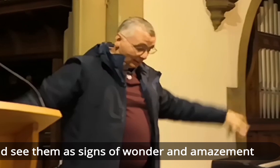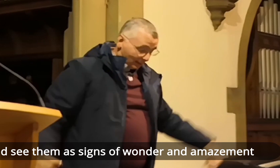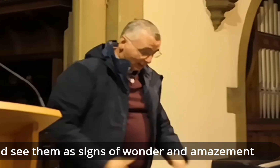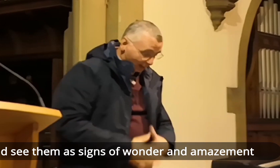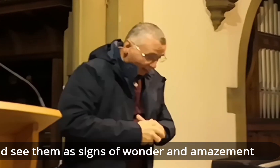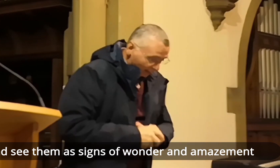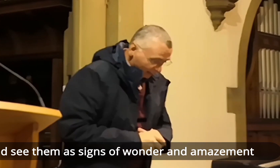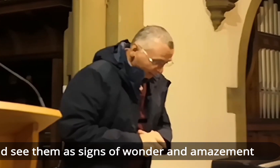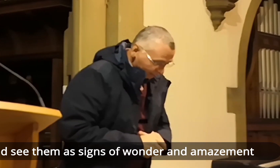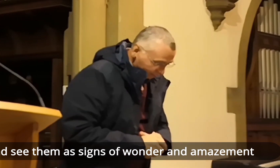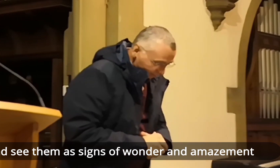wonder and amazement.